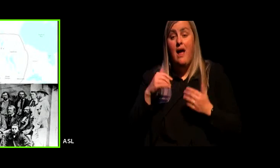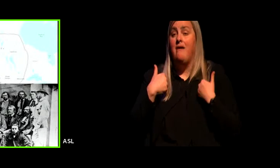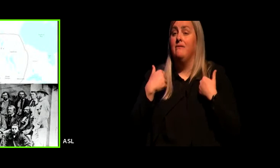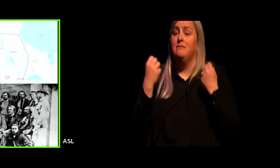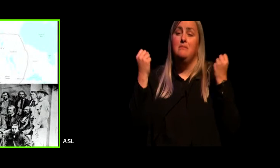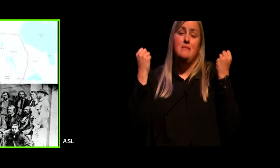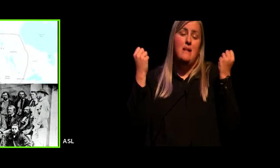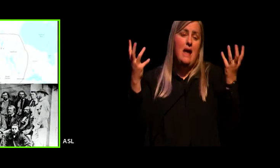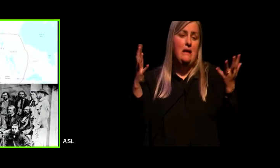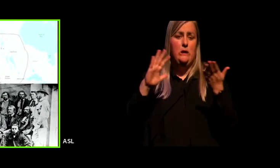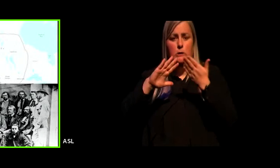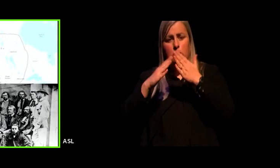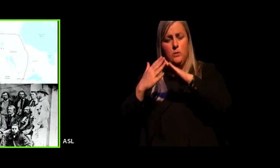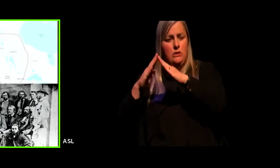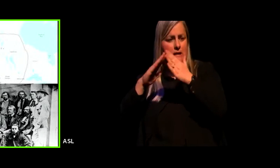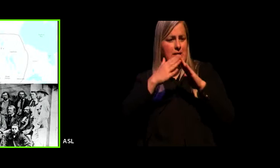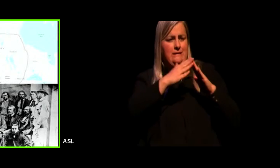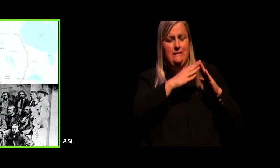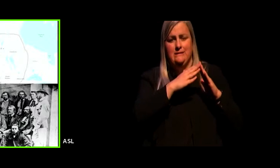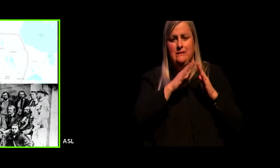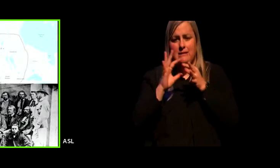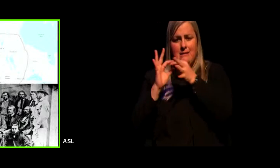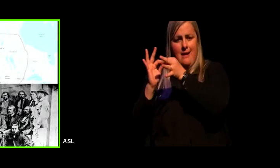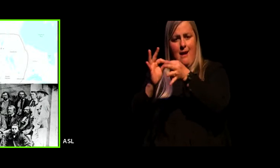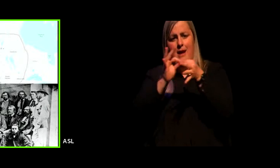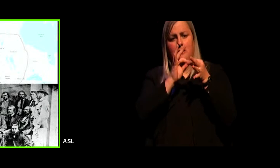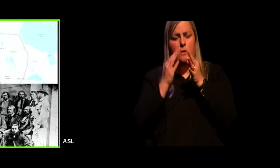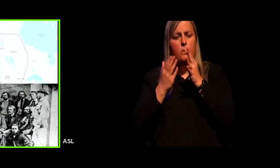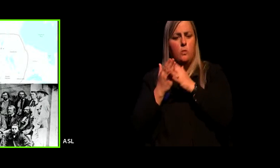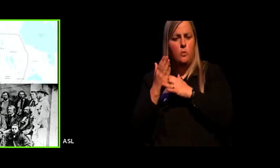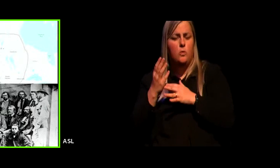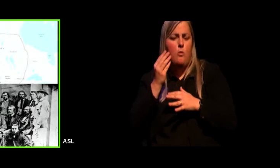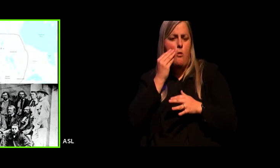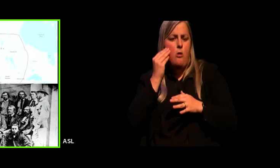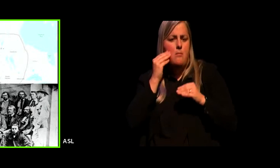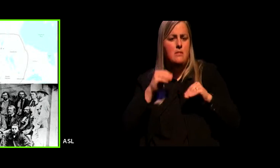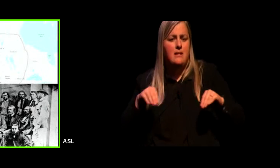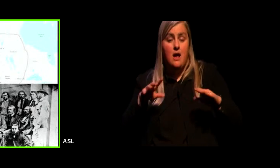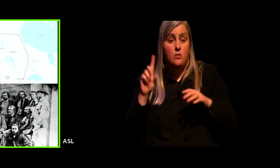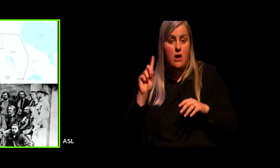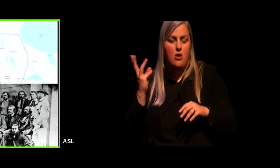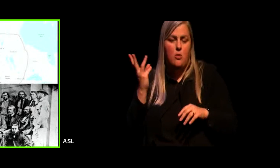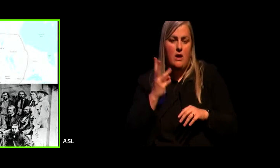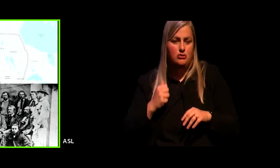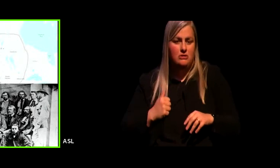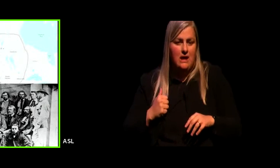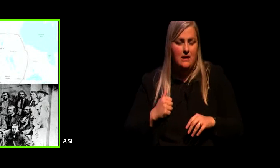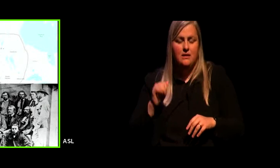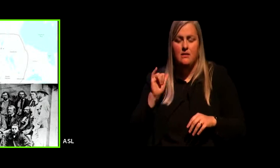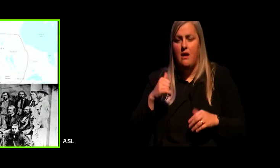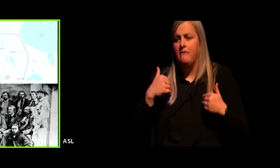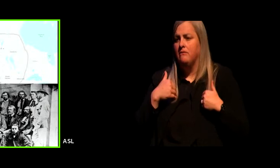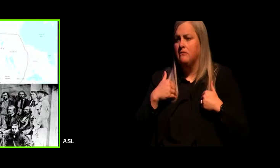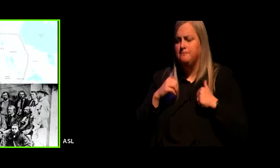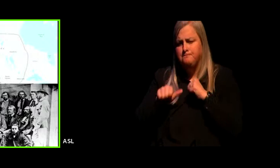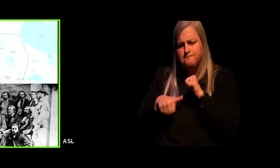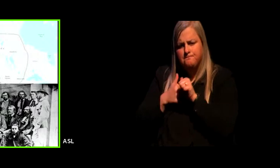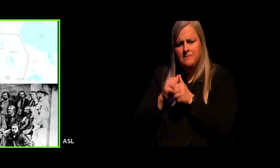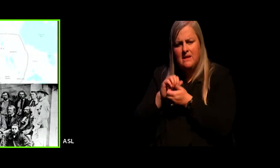communities connected throughout the homeland, which is Western Canada, who had a sense of collective identity,